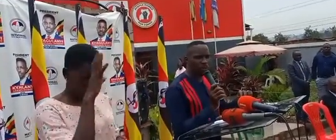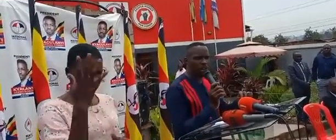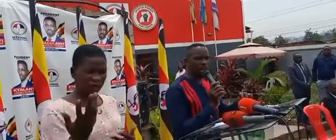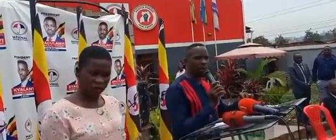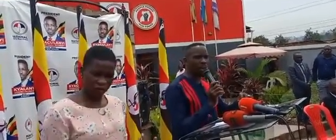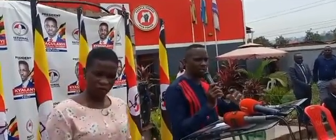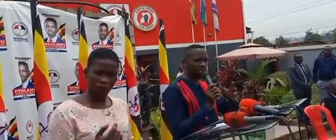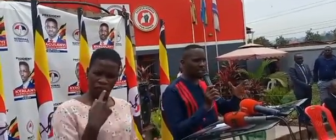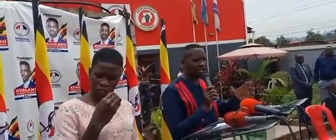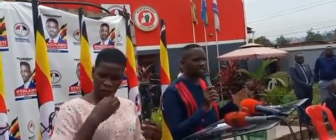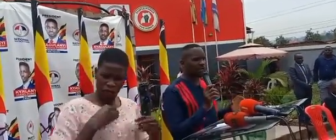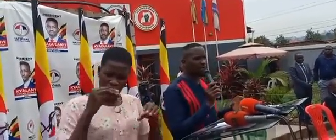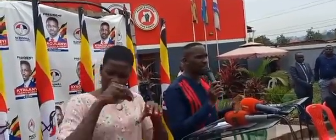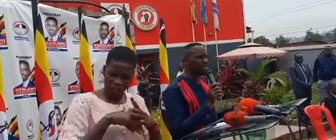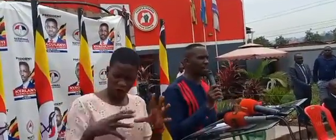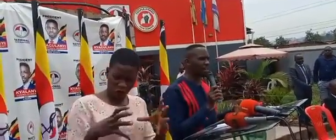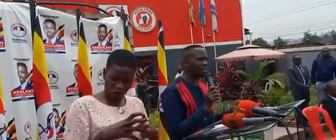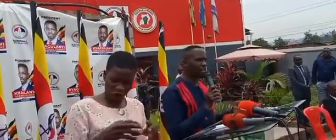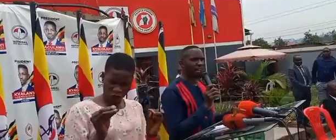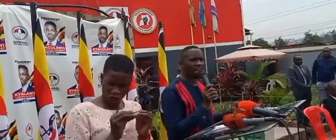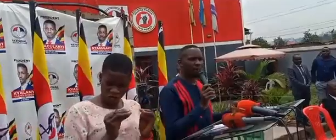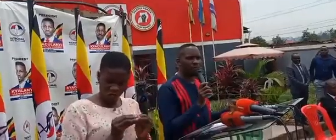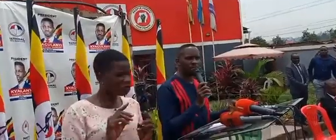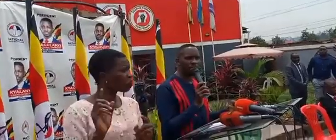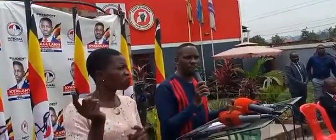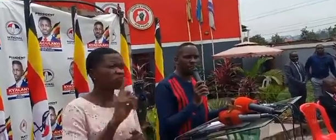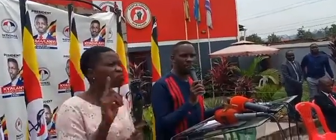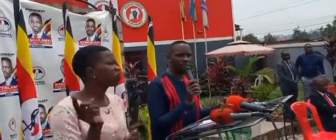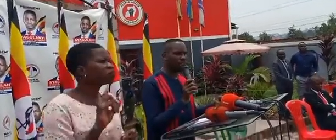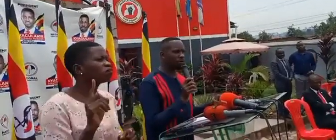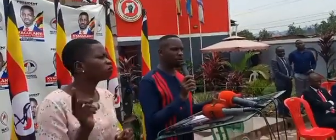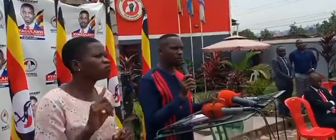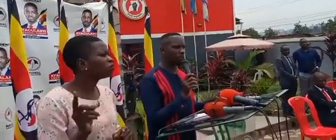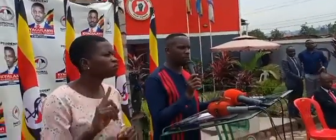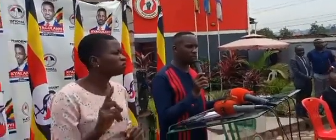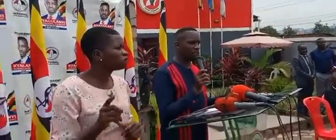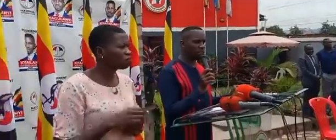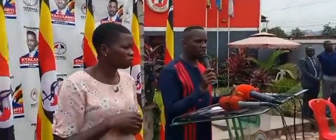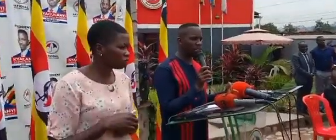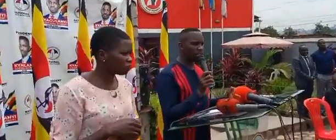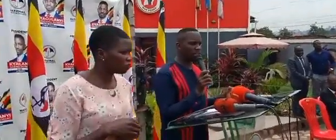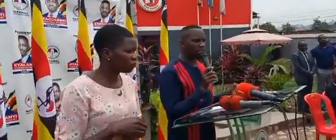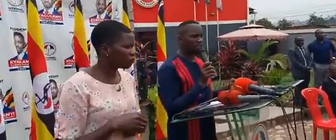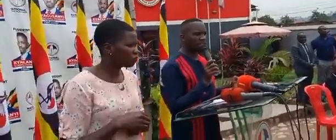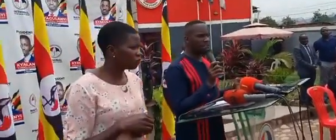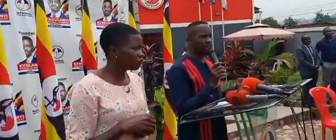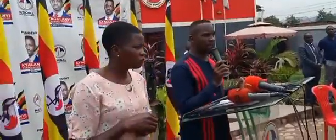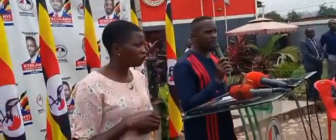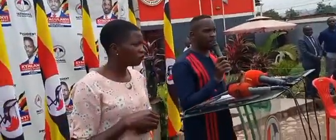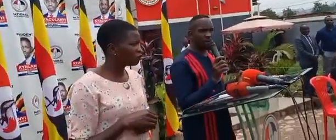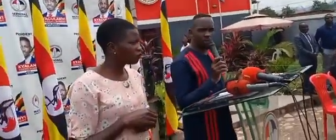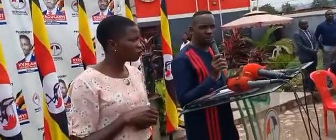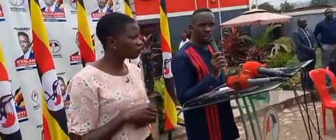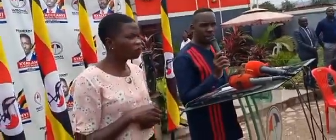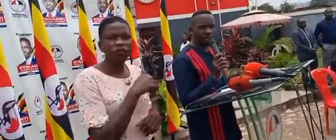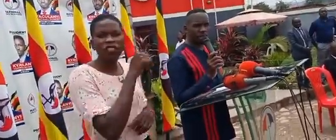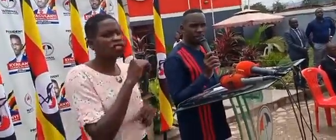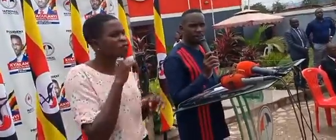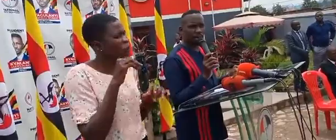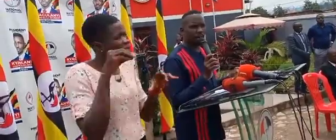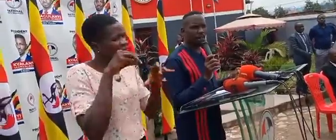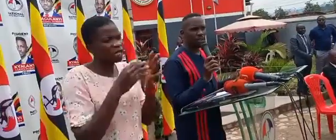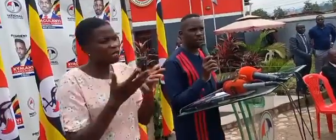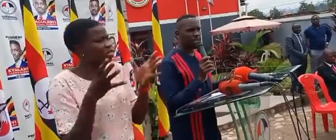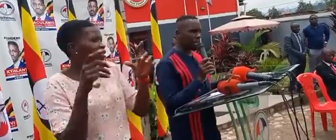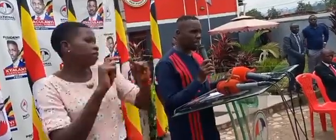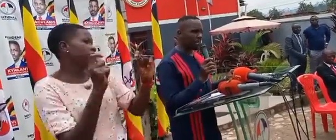meeting where I wasn't to hear that I was on the campaign team of one of the candidates. I am not on the campaign